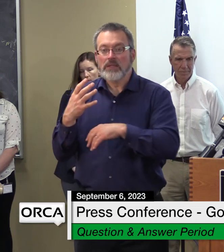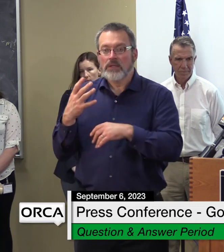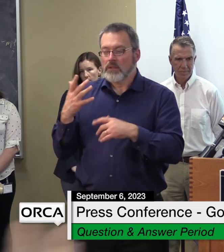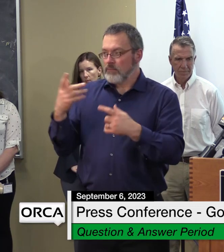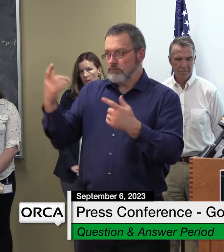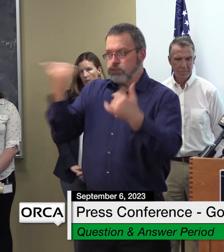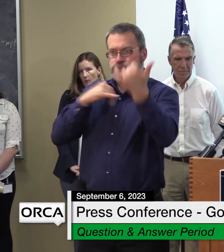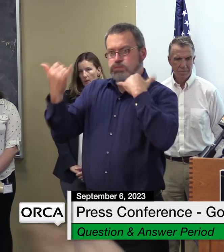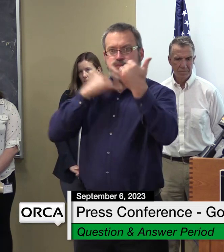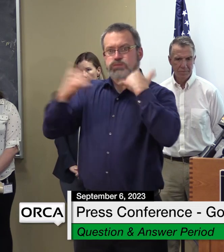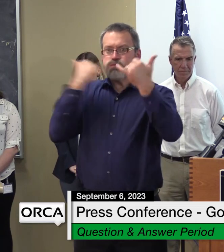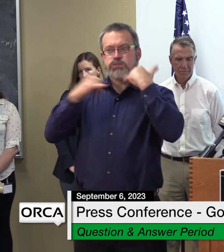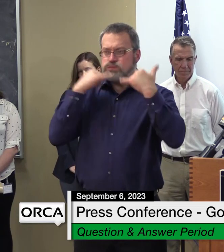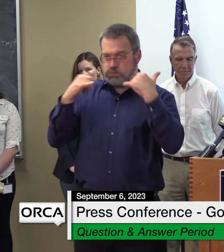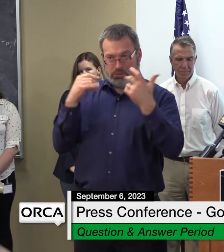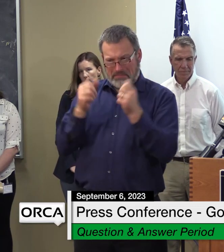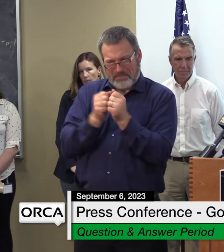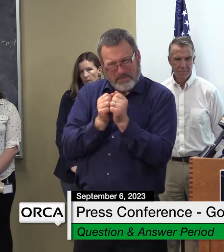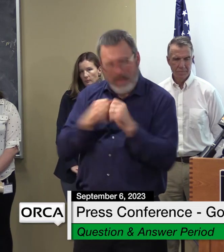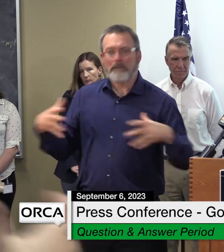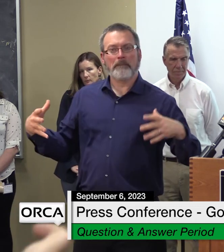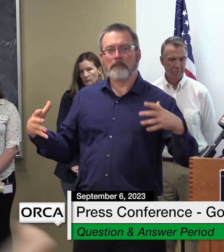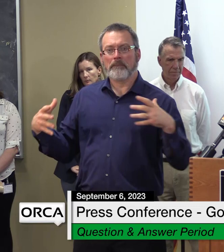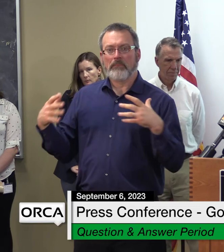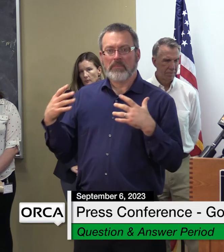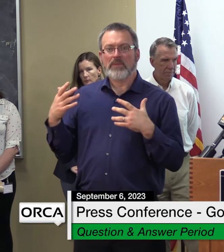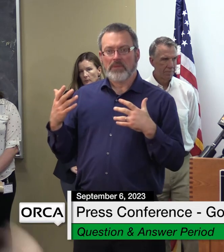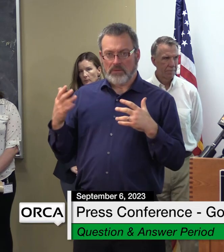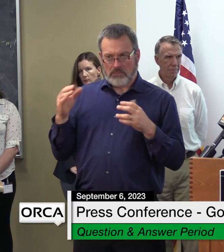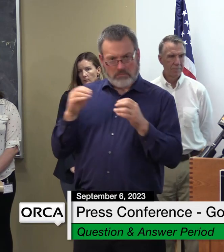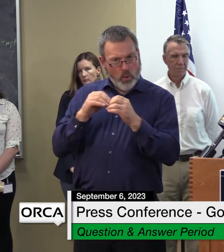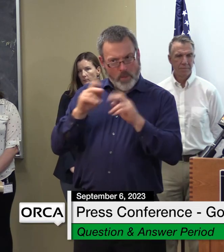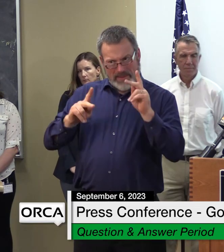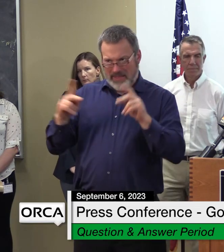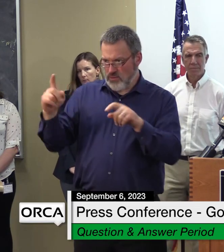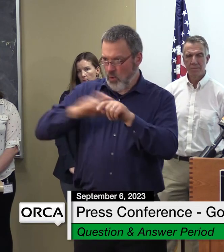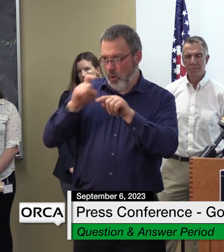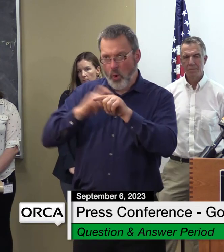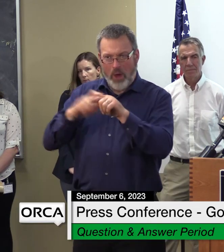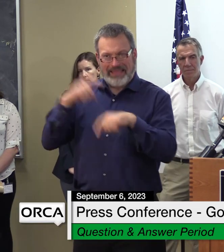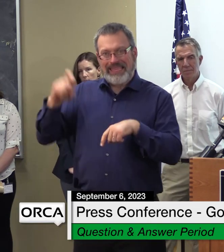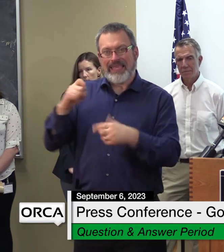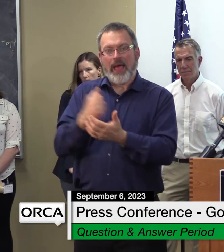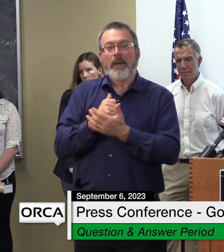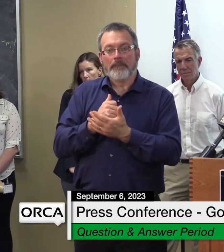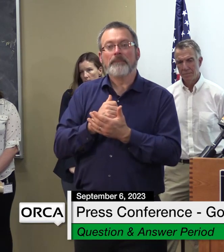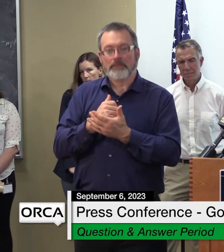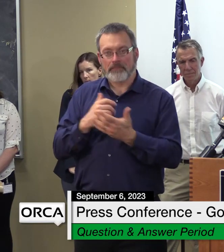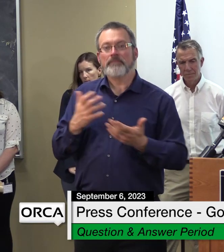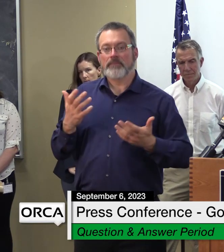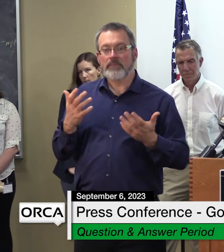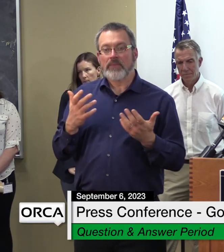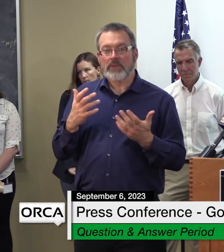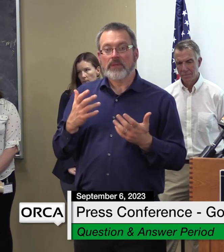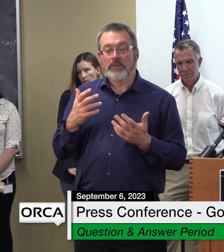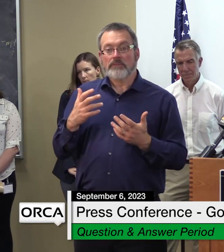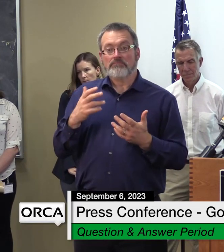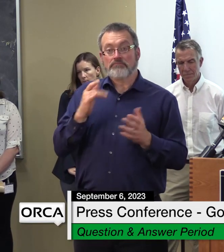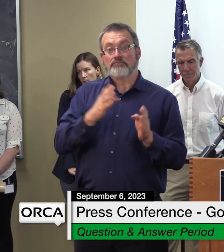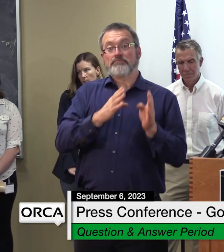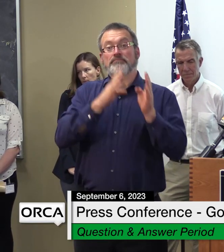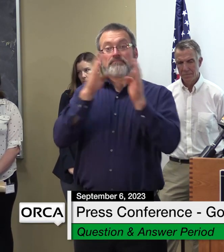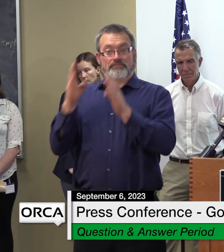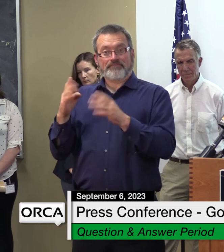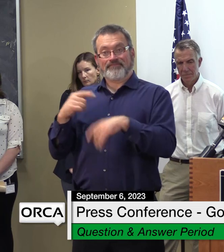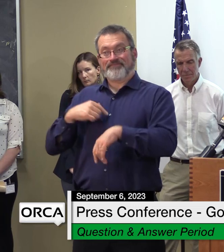the pandemic. So we increased our capacity to handle surge calls. We also set up our DUA